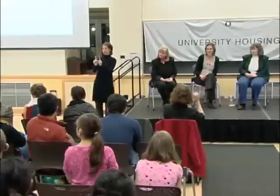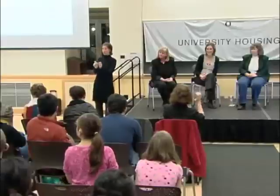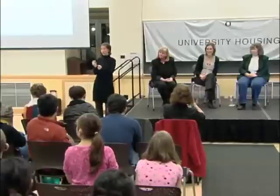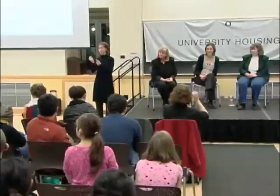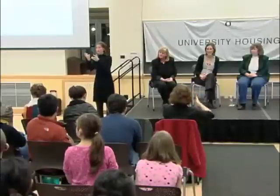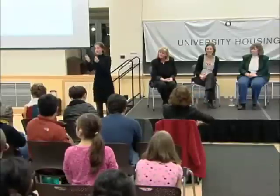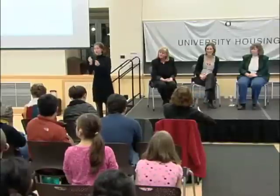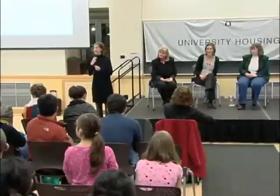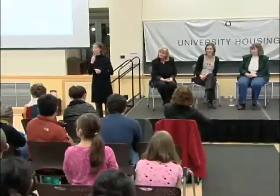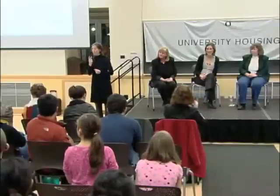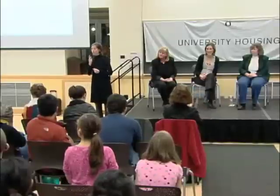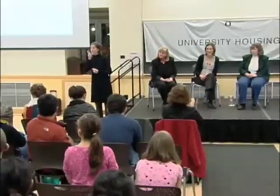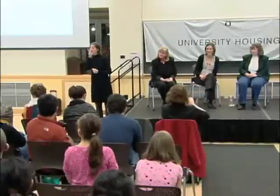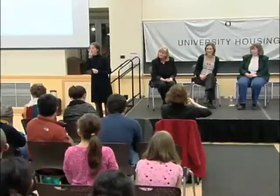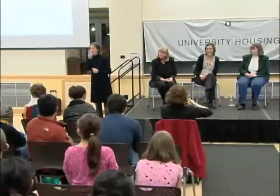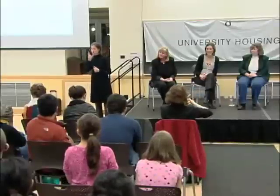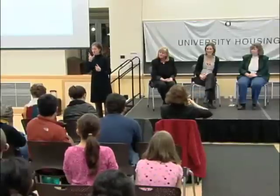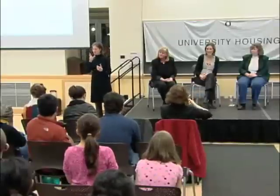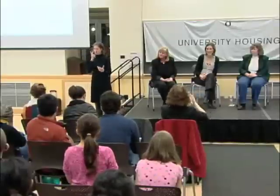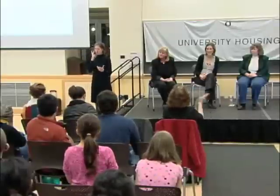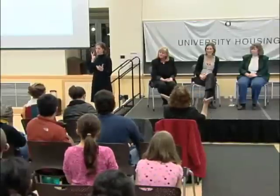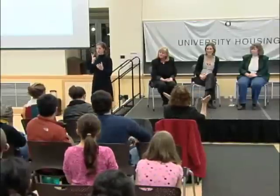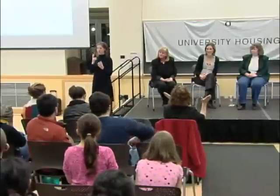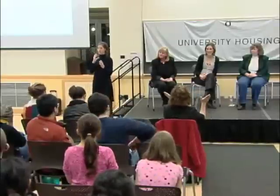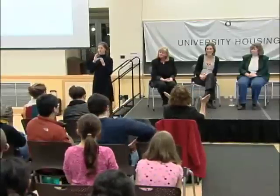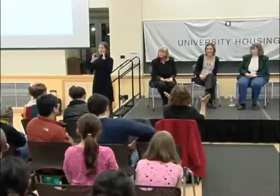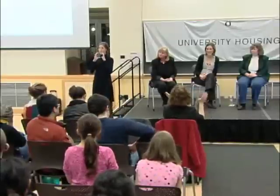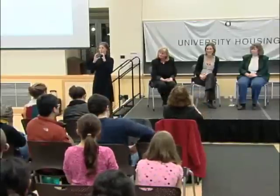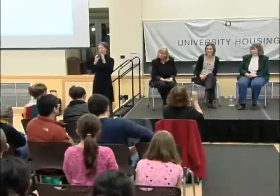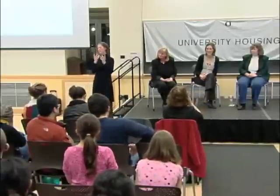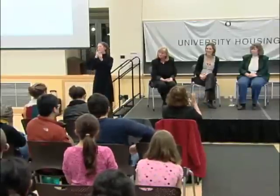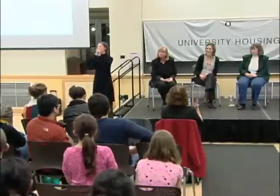the interpretation, just in general communication.